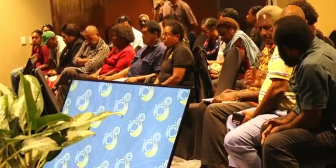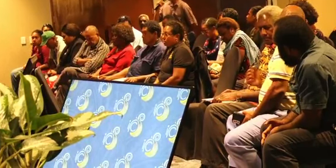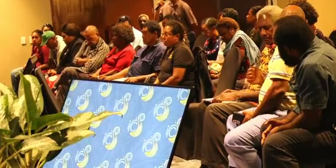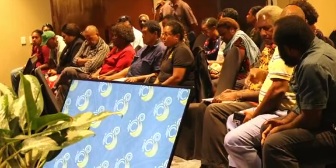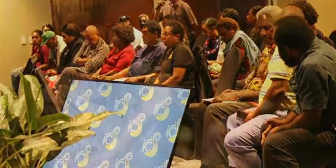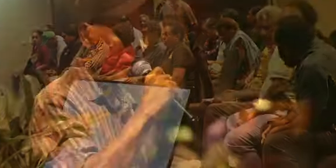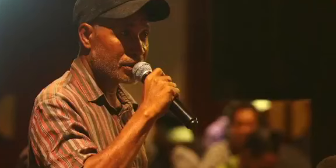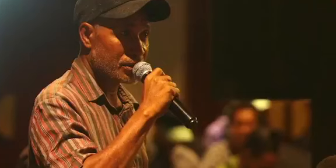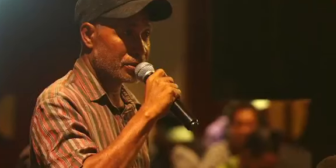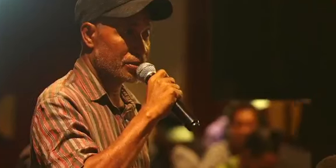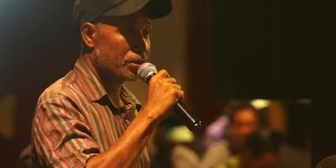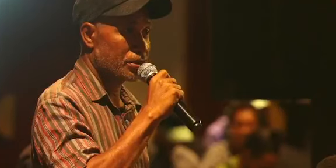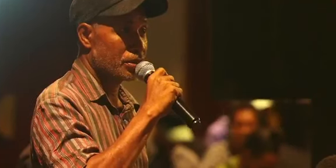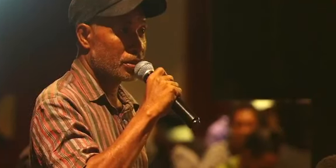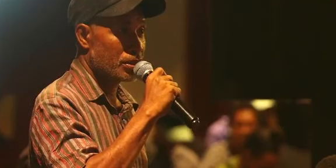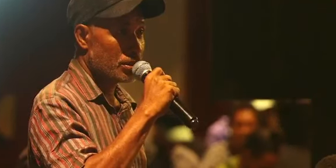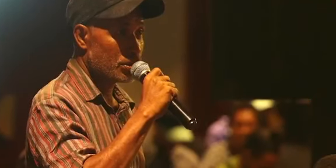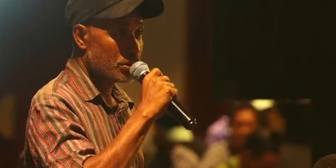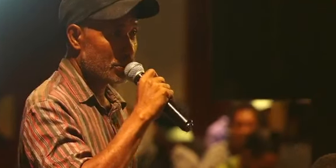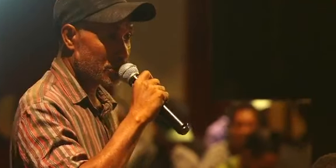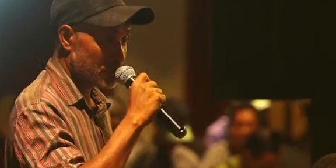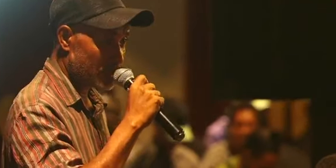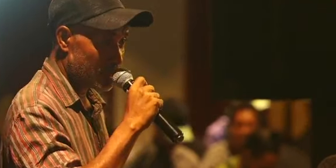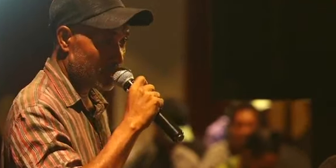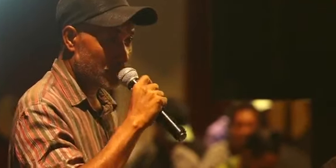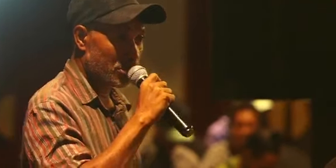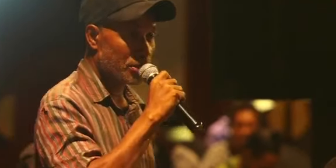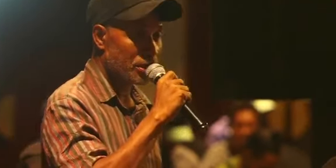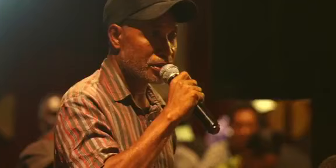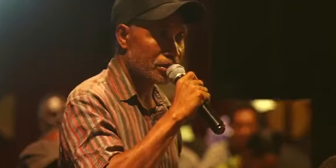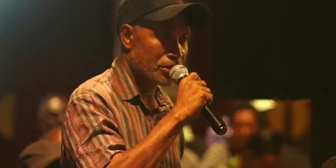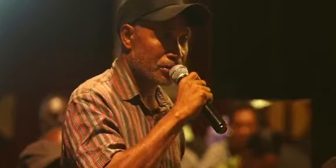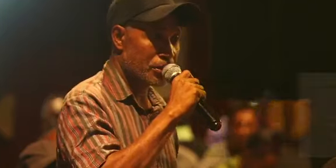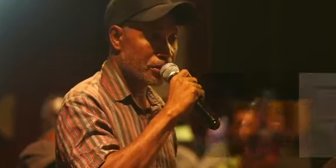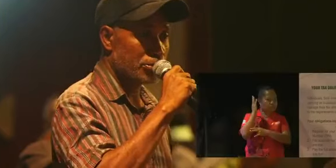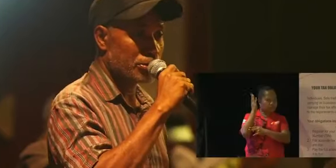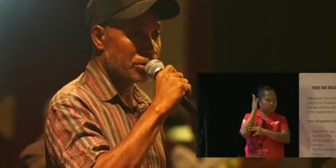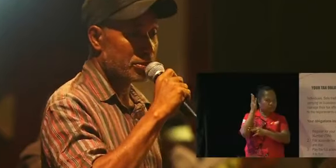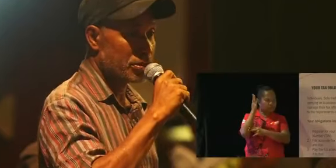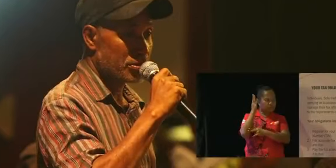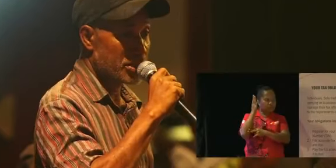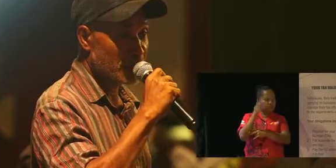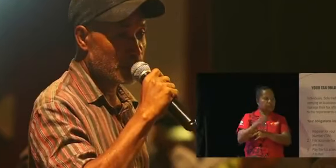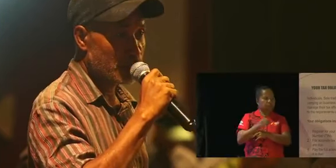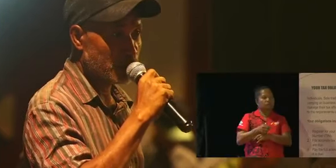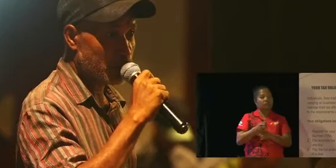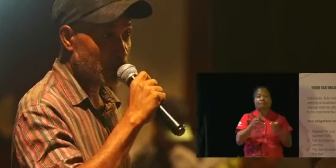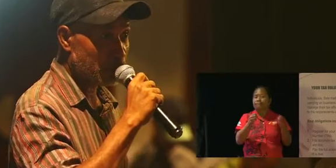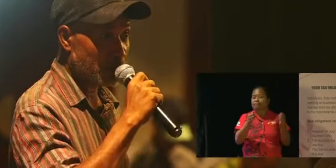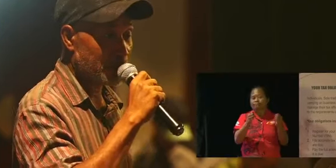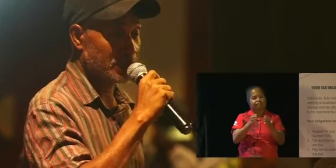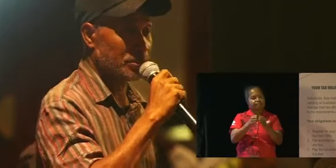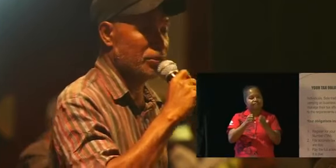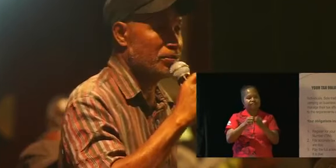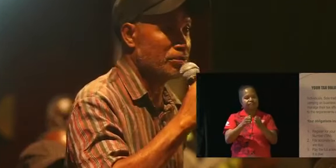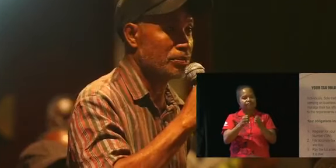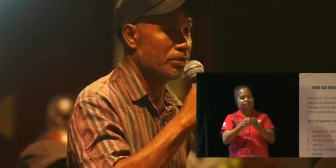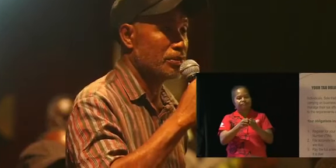the invitees who has presented their products and services. They put many lollies on our